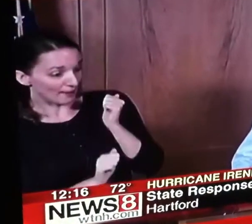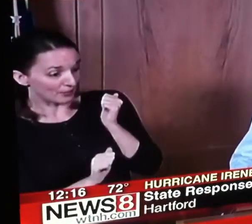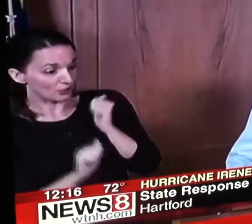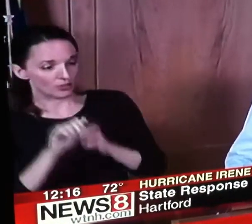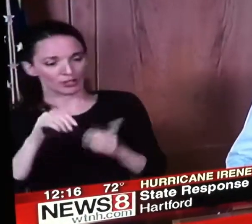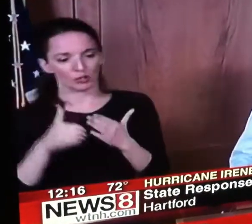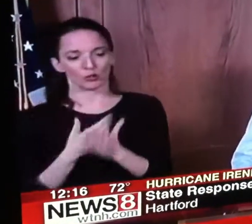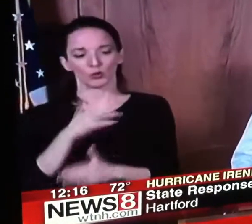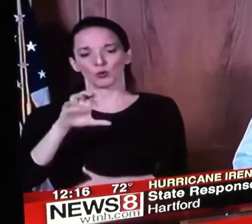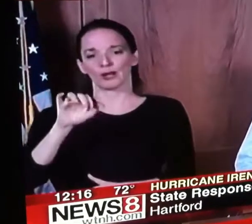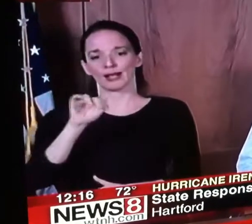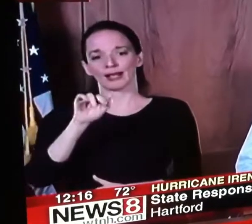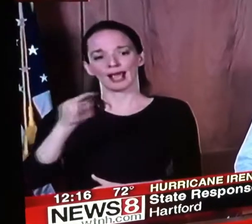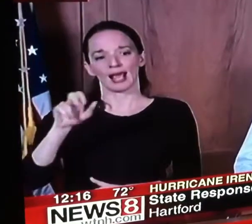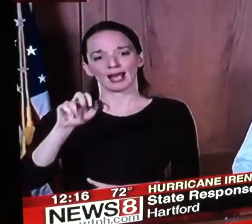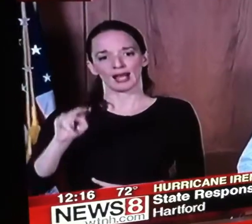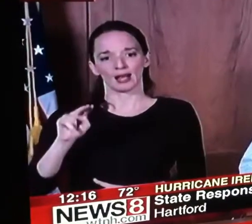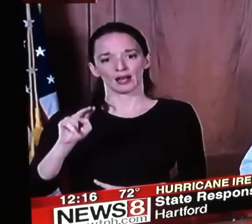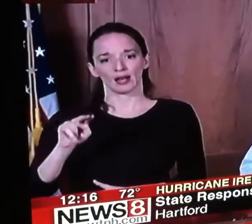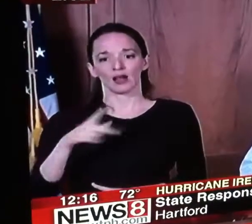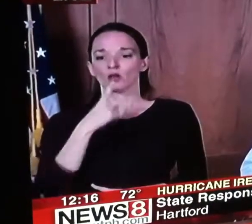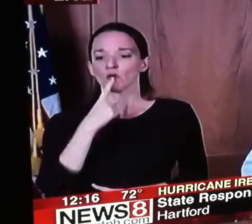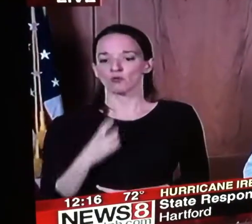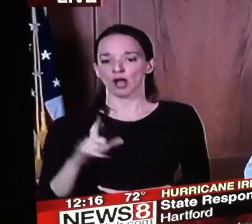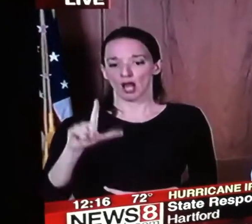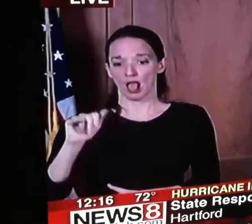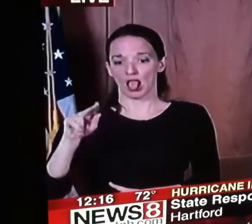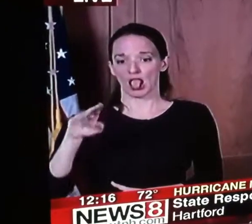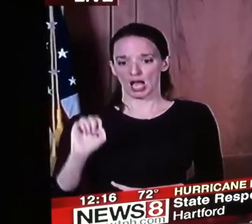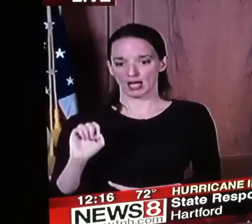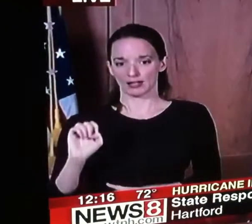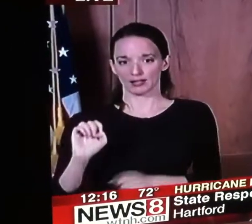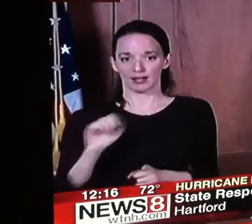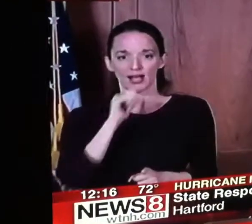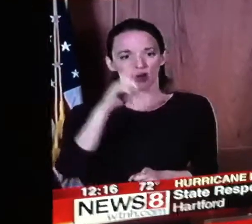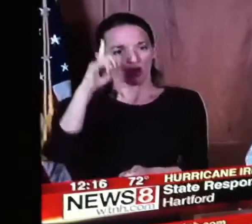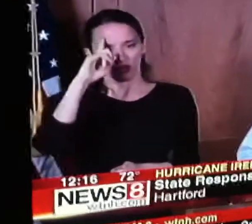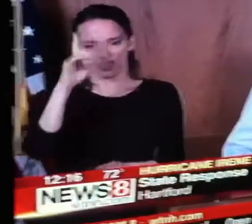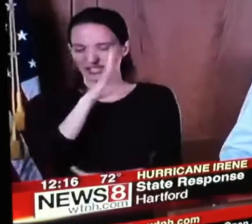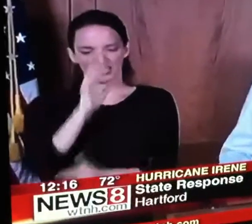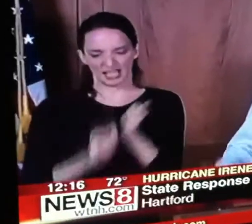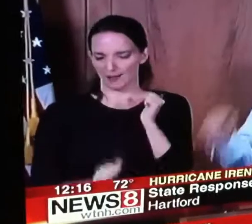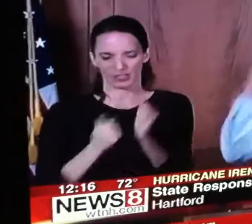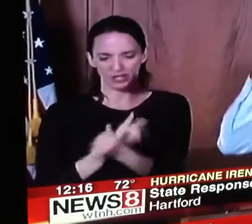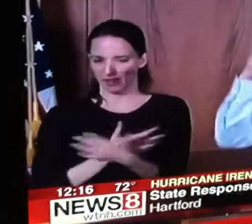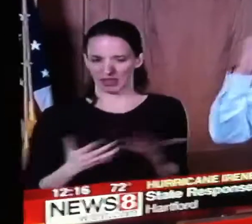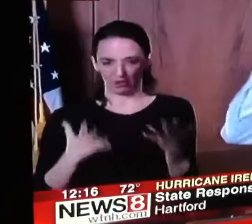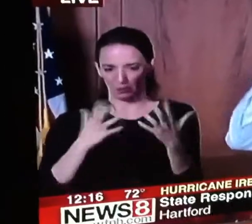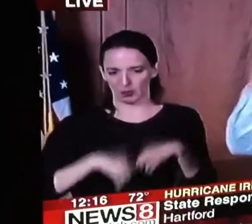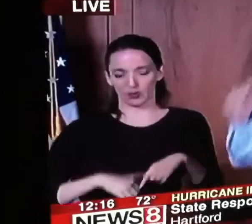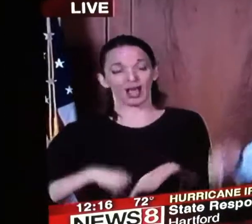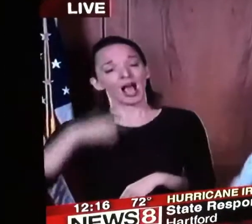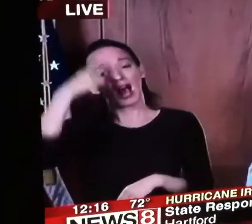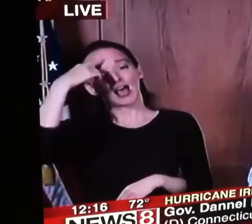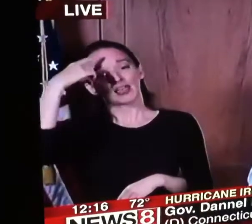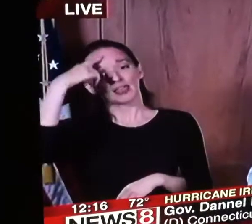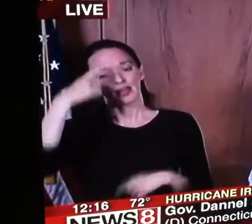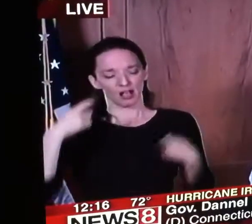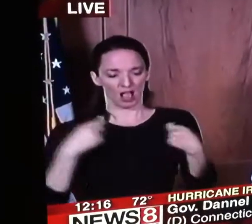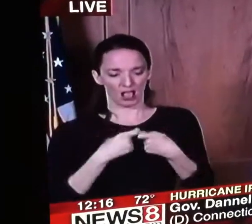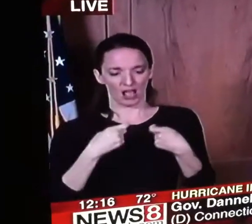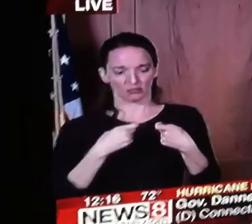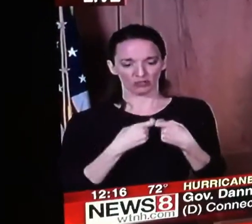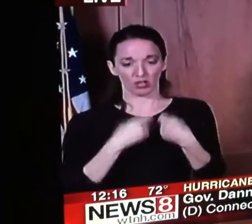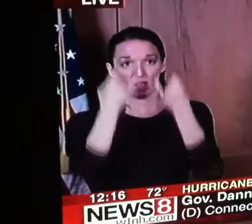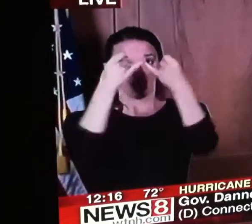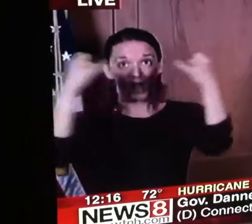we're hearing catenary catenary no i know i don't think it's a washout situation i think it's a catenary uh issue explain that uh the elevated electric lines